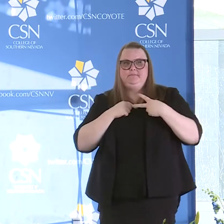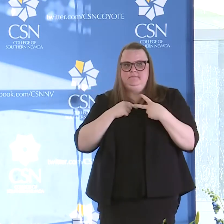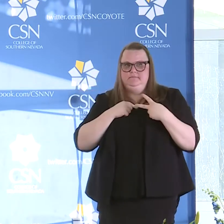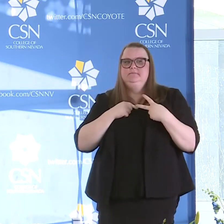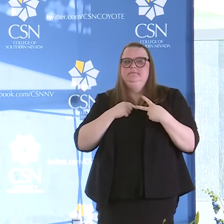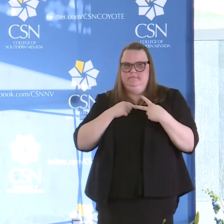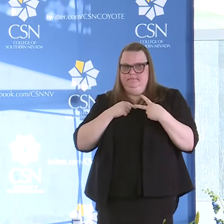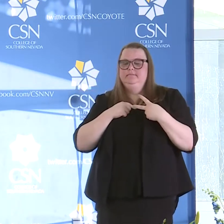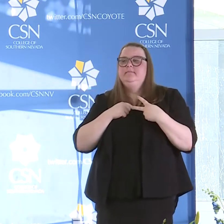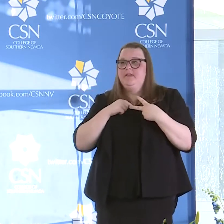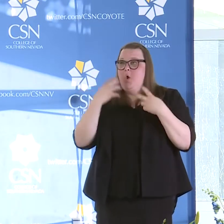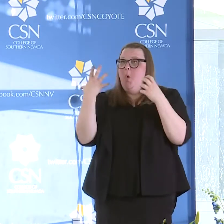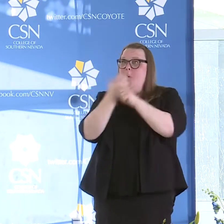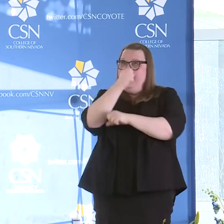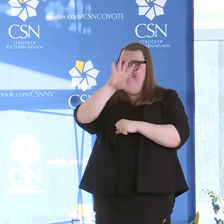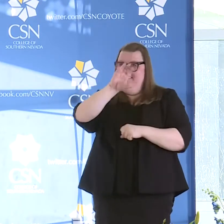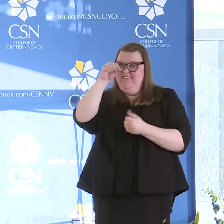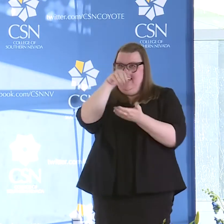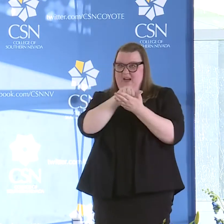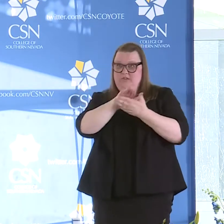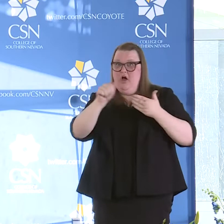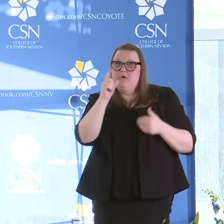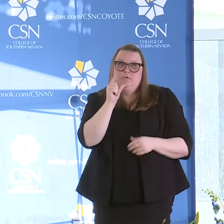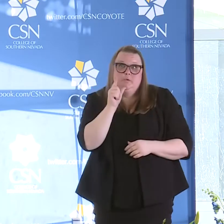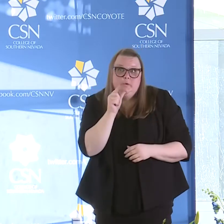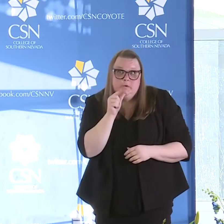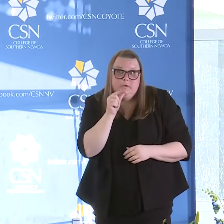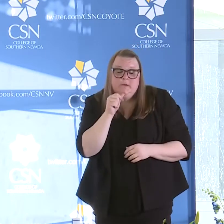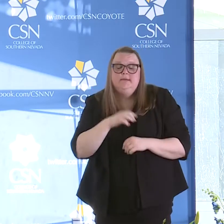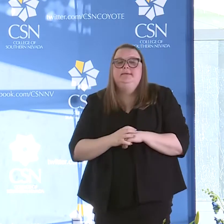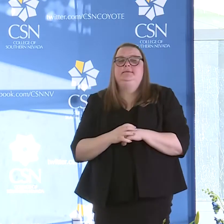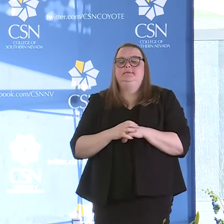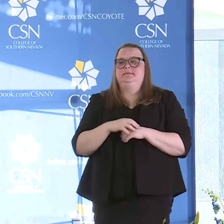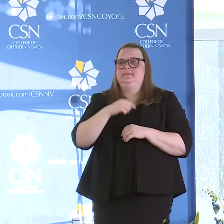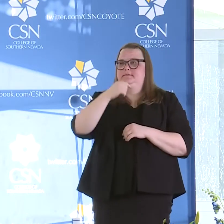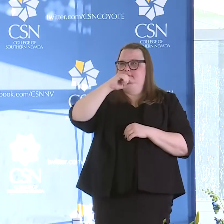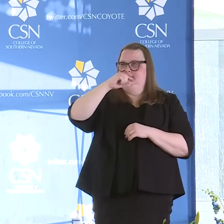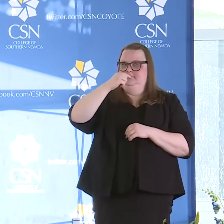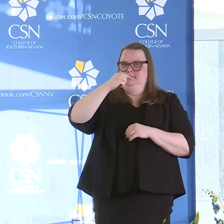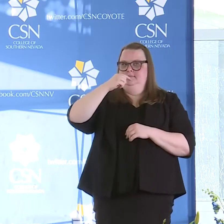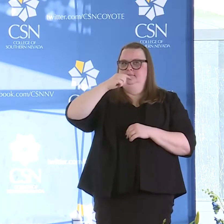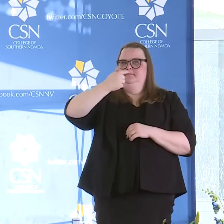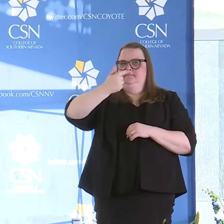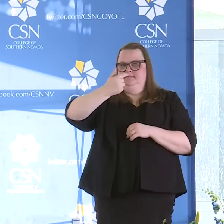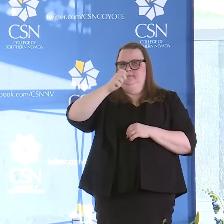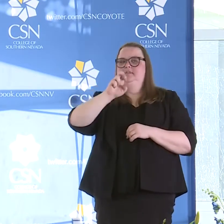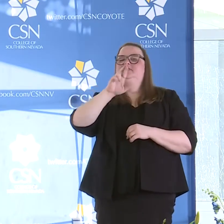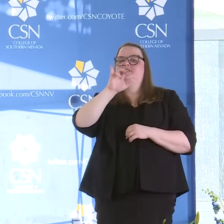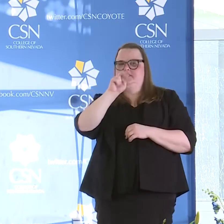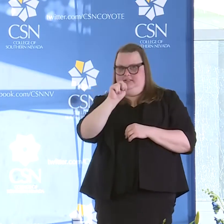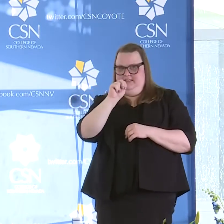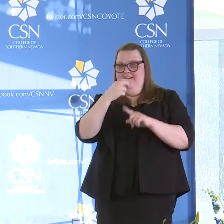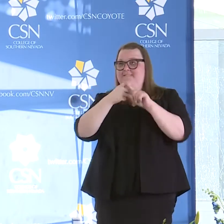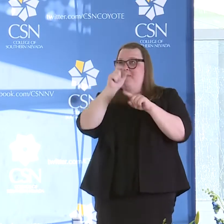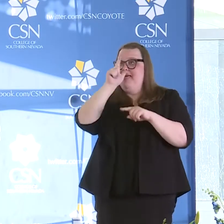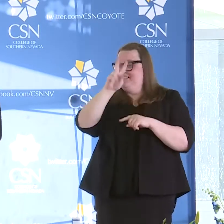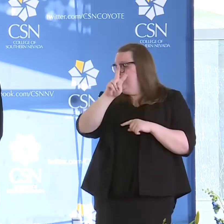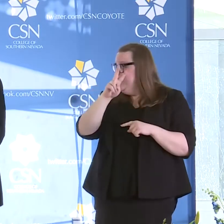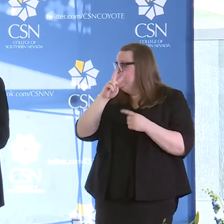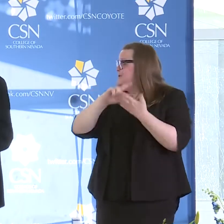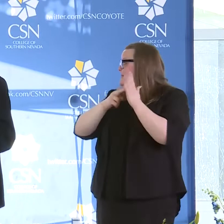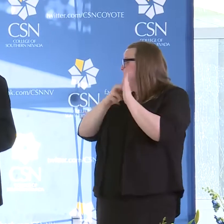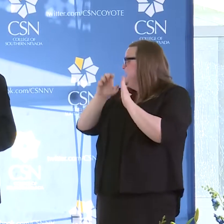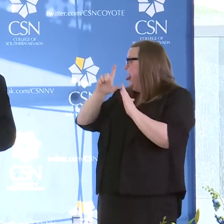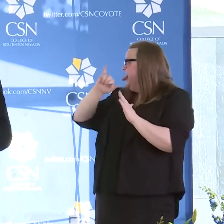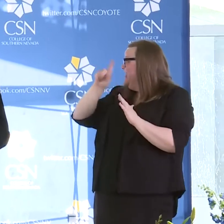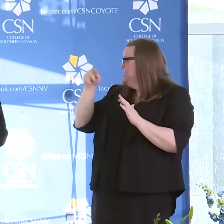The winner of the $50,000 cash prize is Jared from Las Vegas, which means Elizabeth